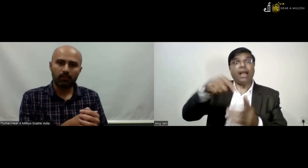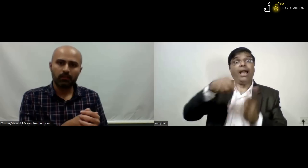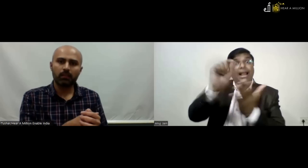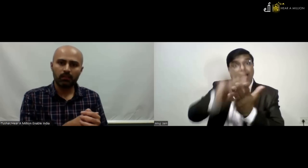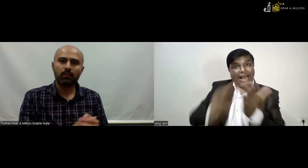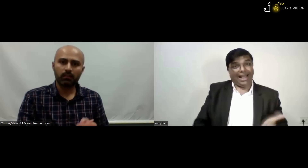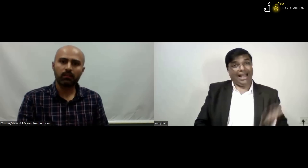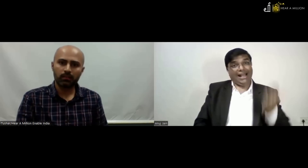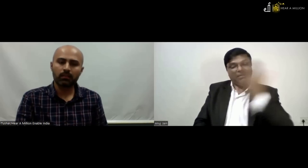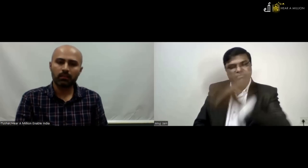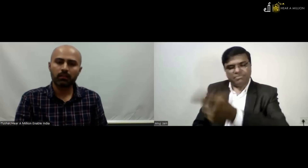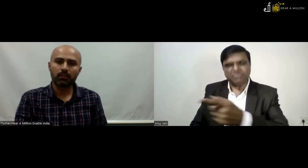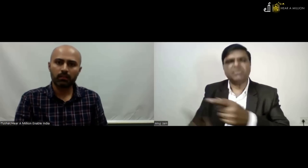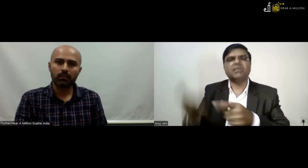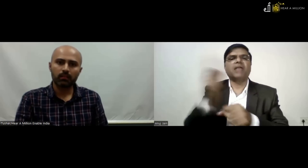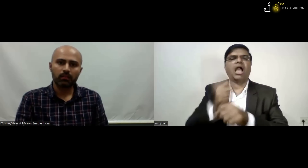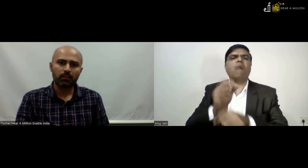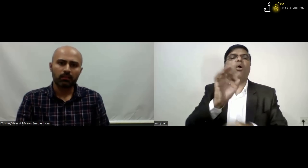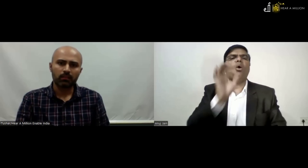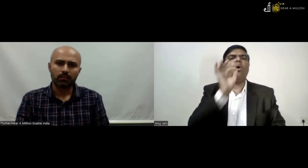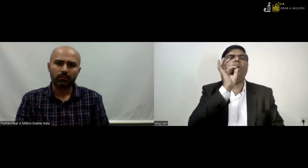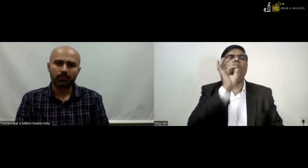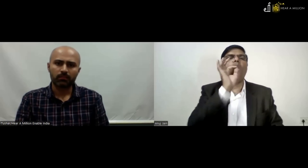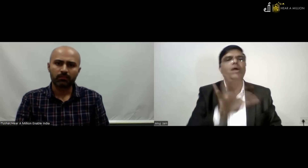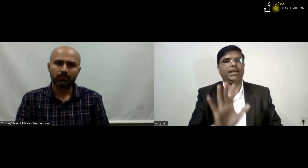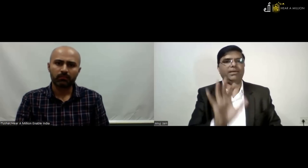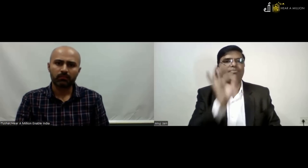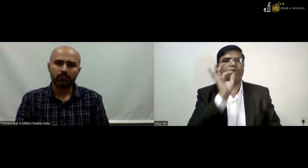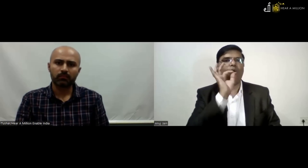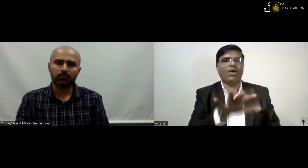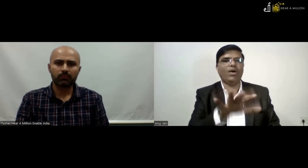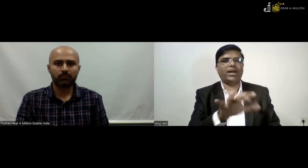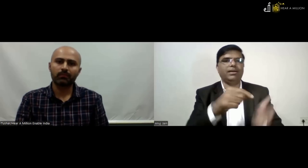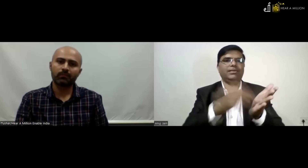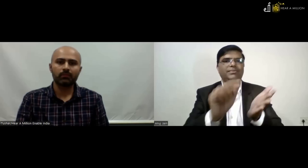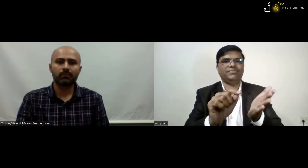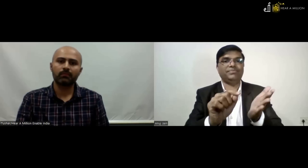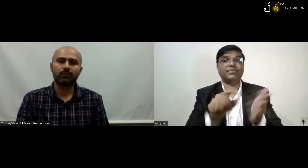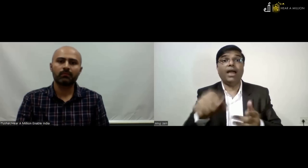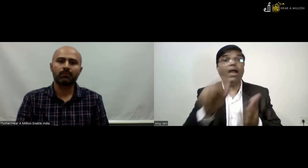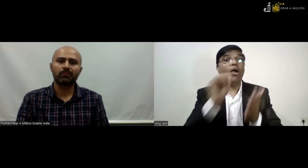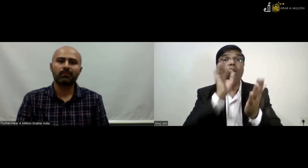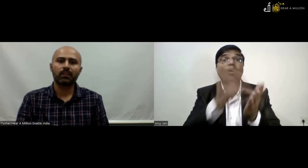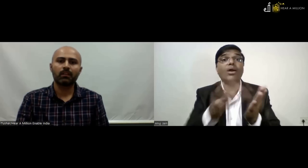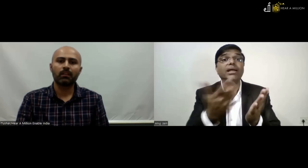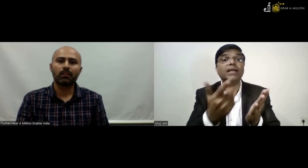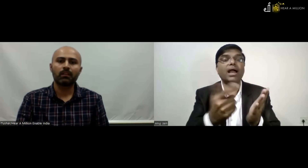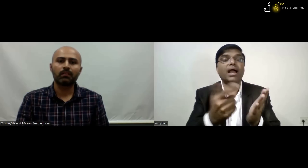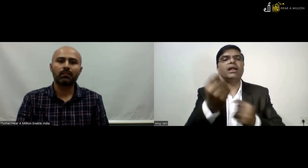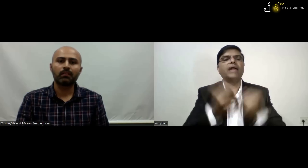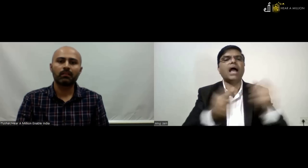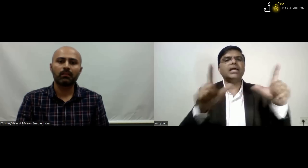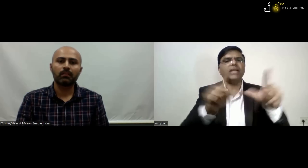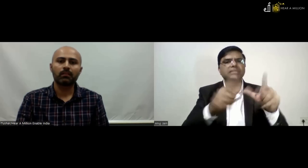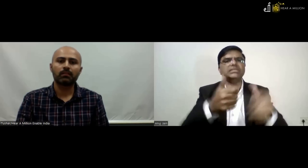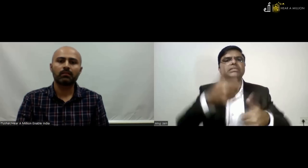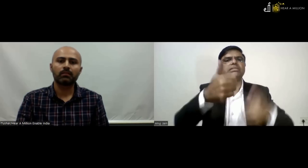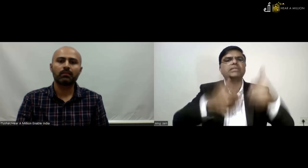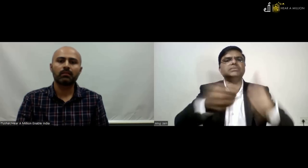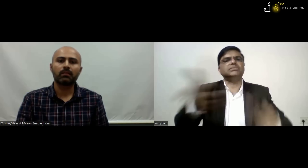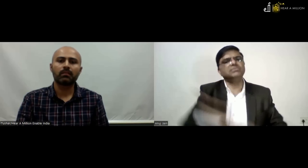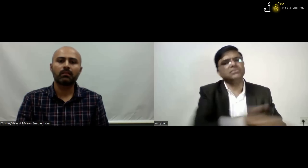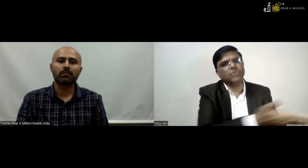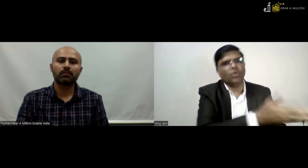Transport, Government of India, we connected again and filed a petition. So there was an order which was